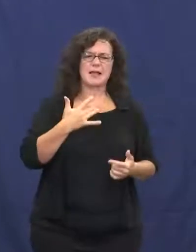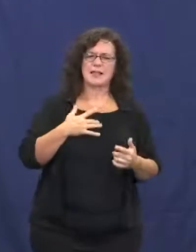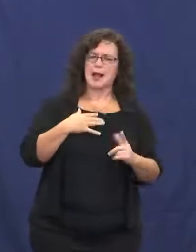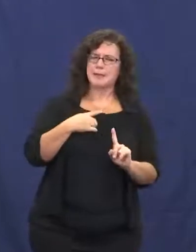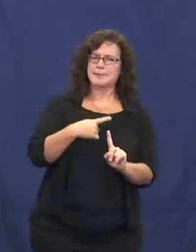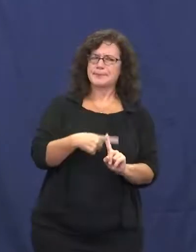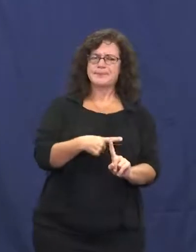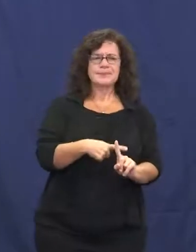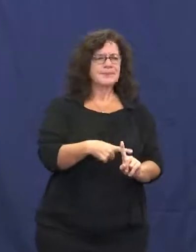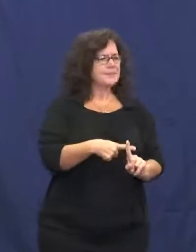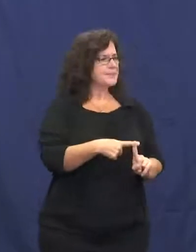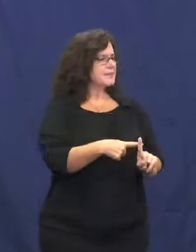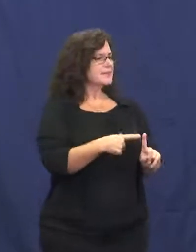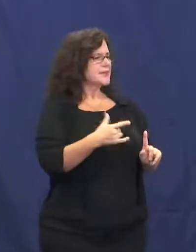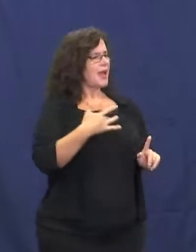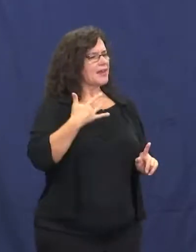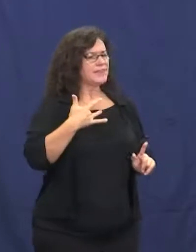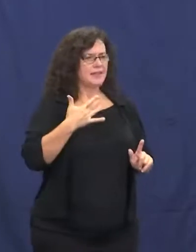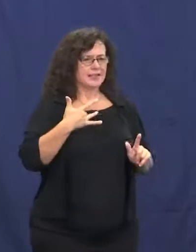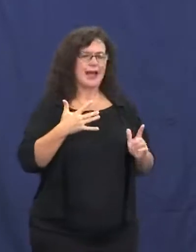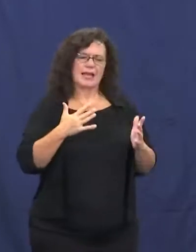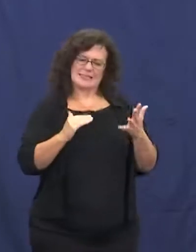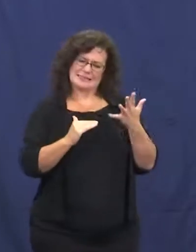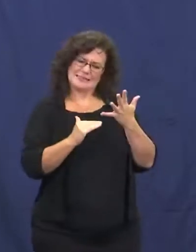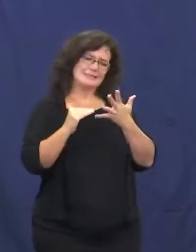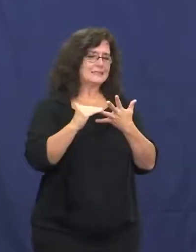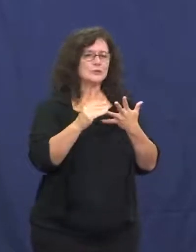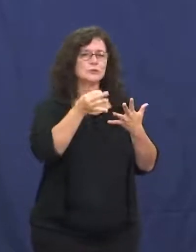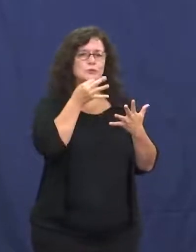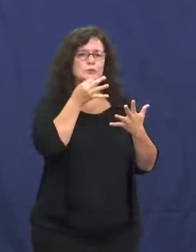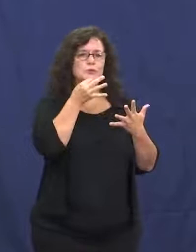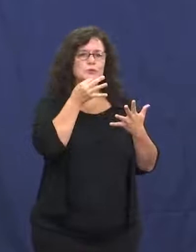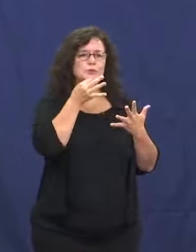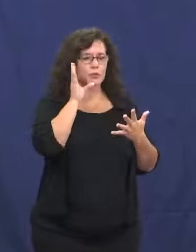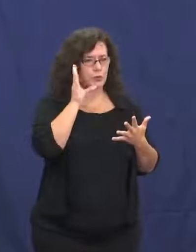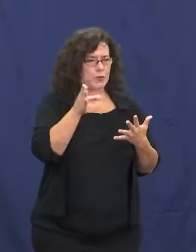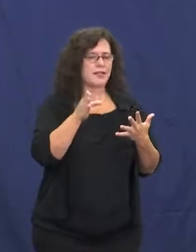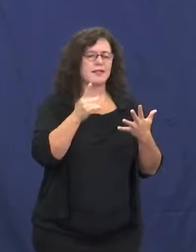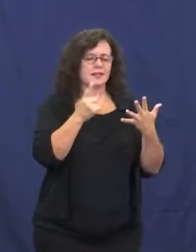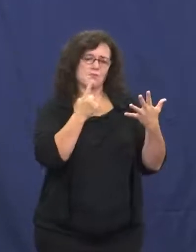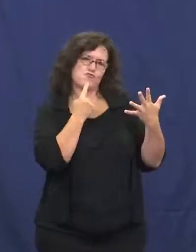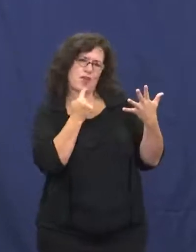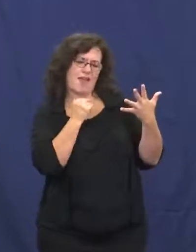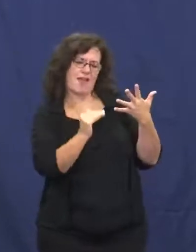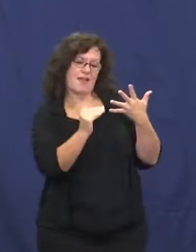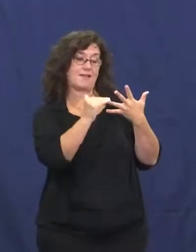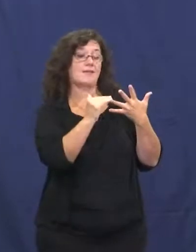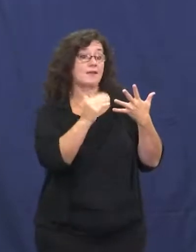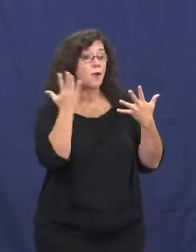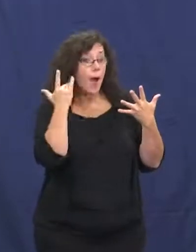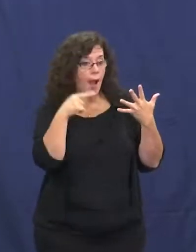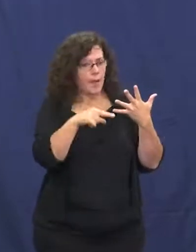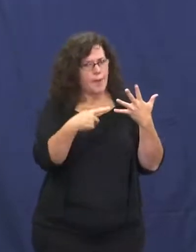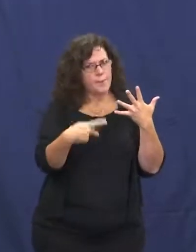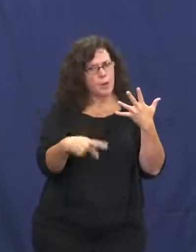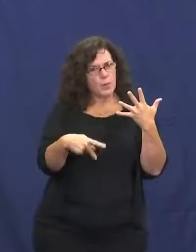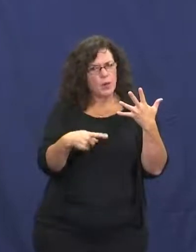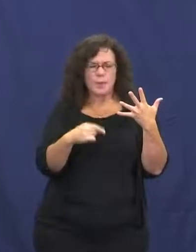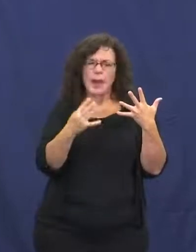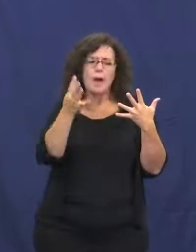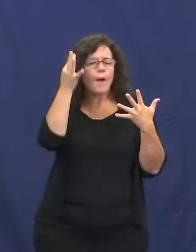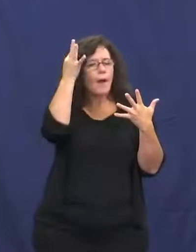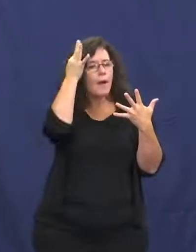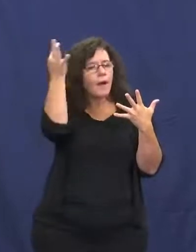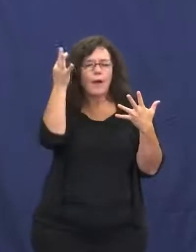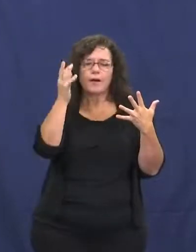a path towards the next tier, red tier, because our numbers were indicating that we might come in